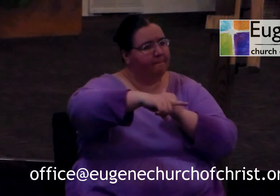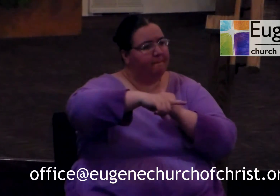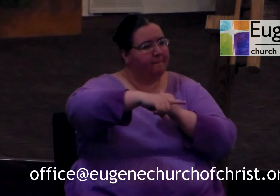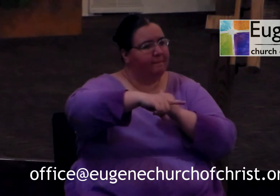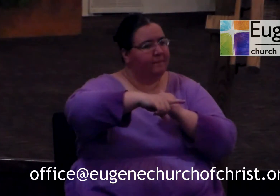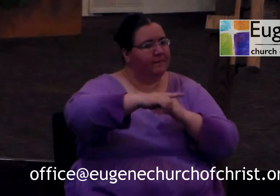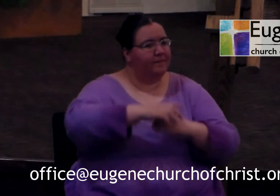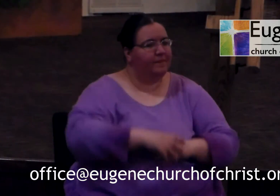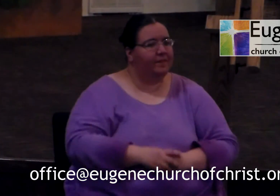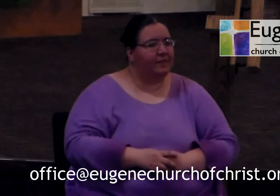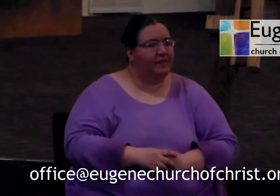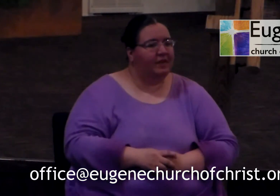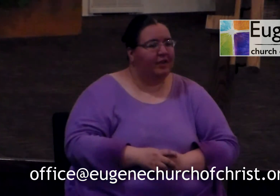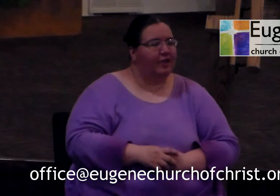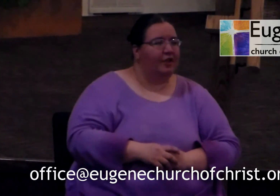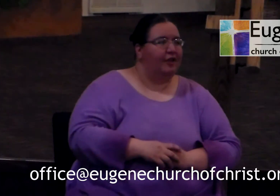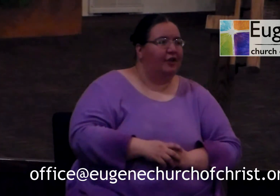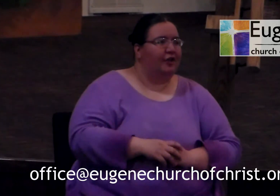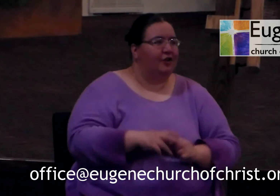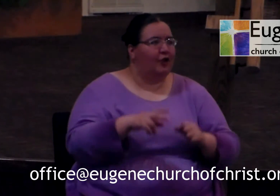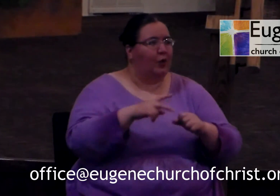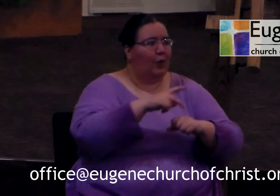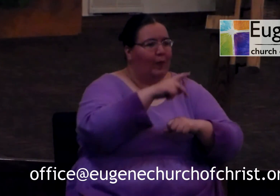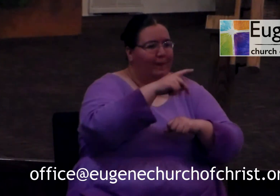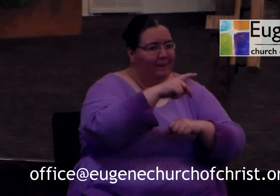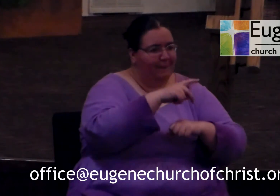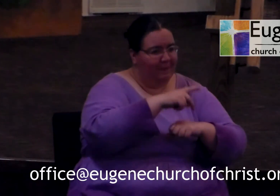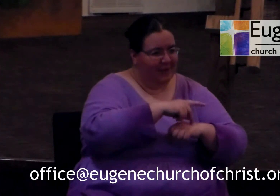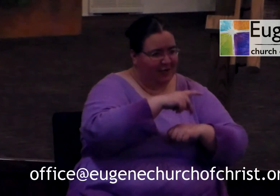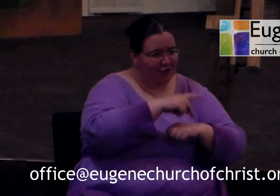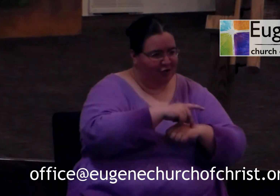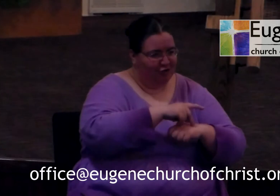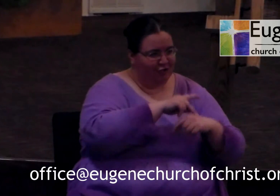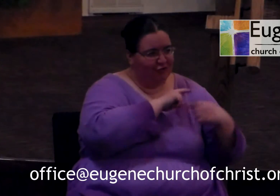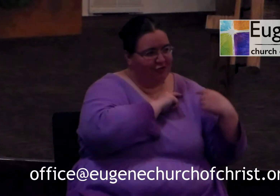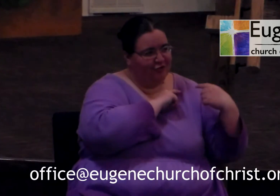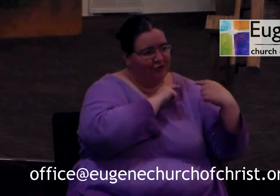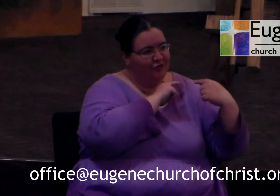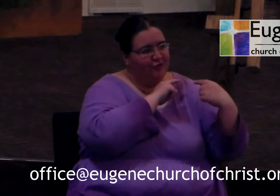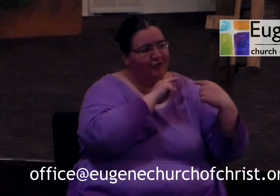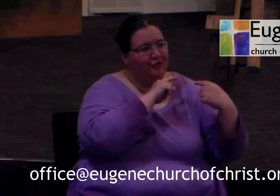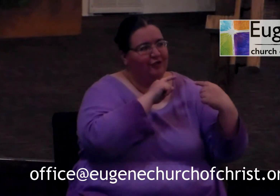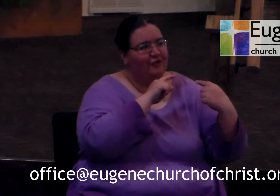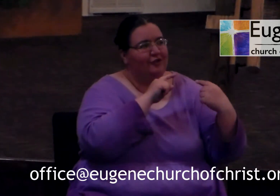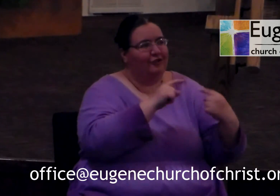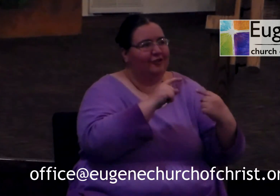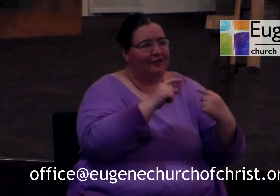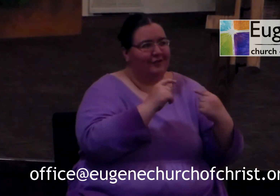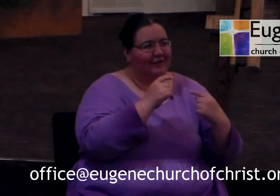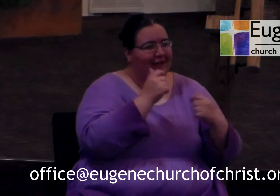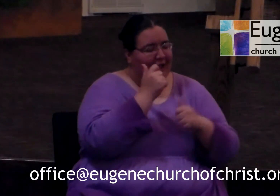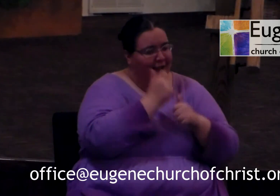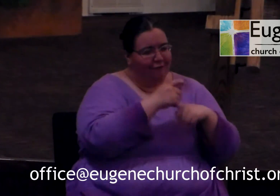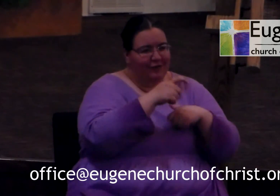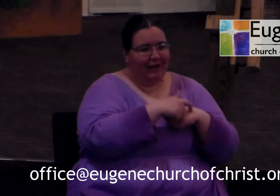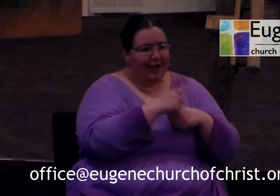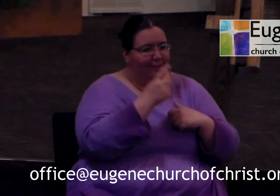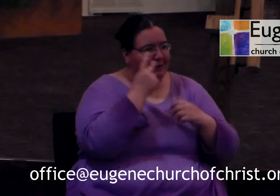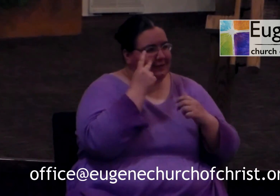so many times when he has looked in a mirror, or any time he has heard a rooster as he walked by, or any time he